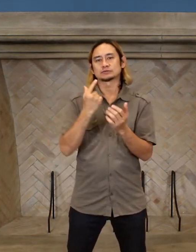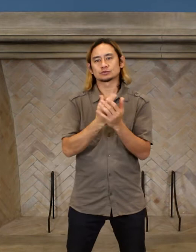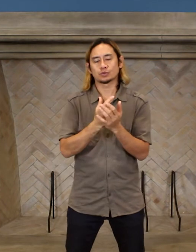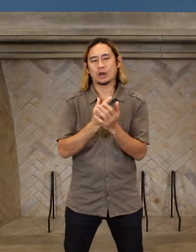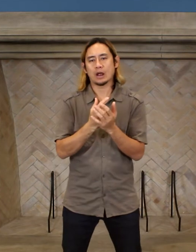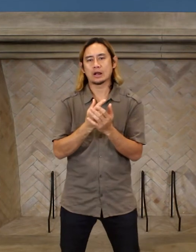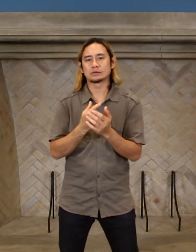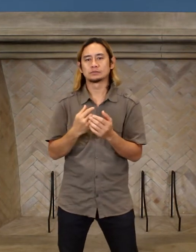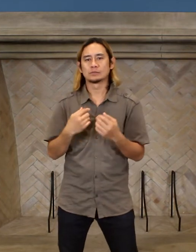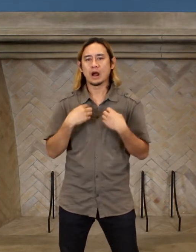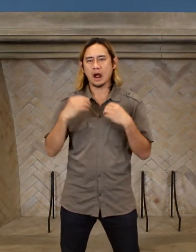language.